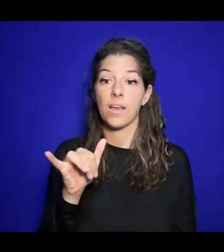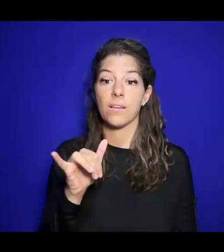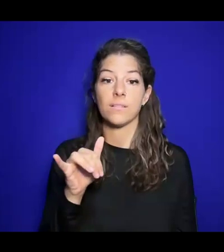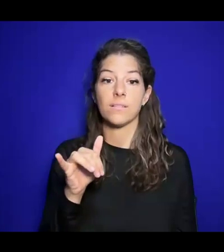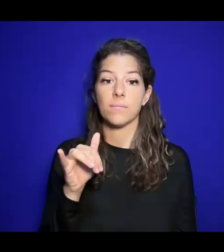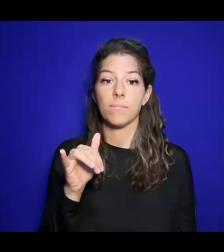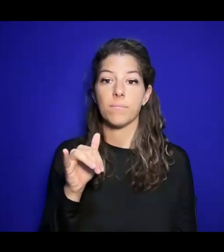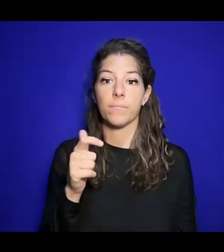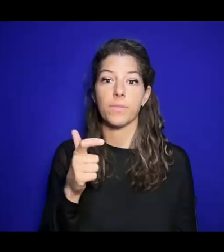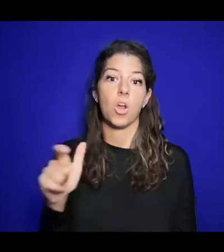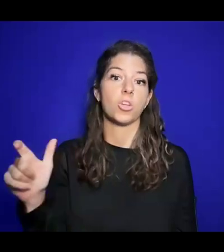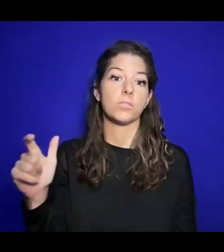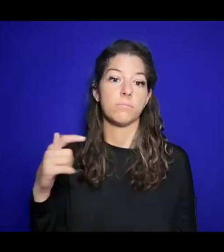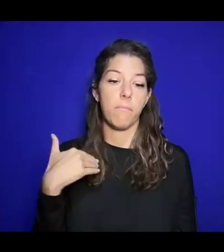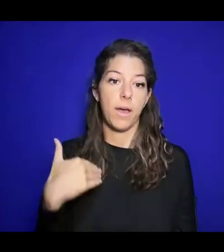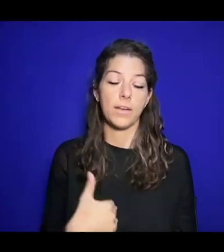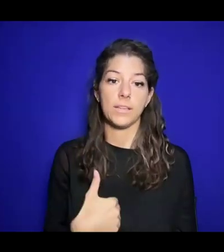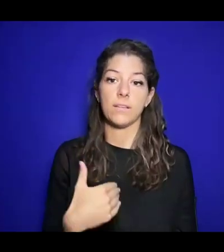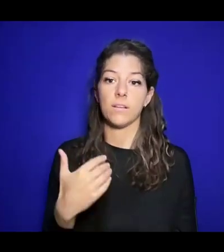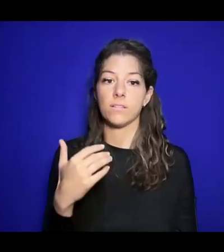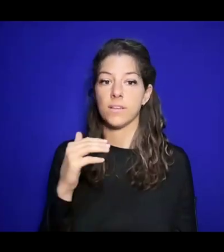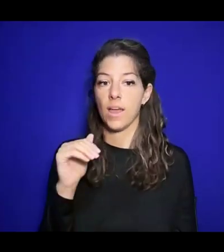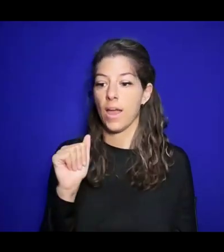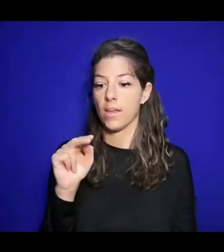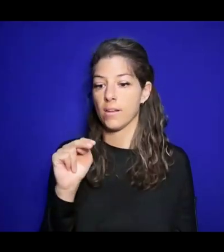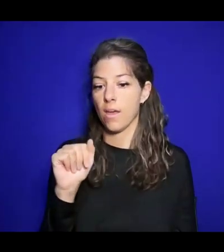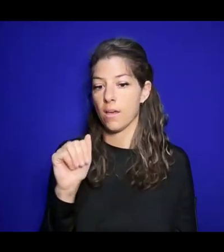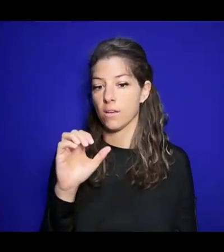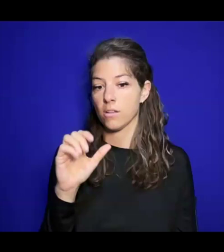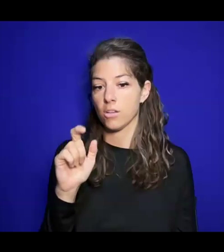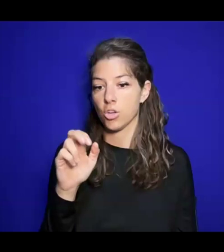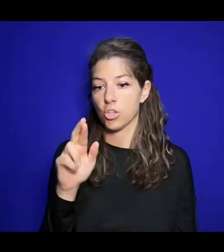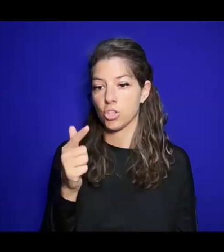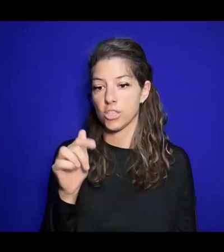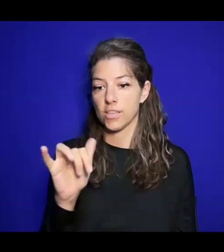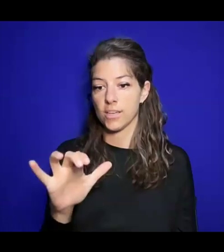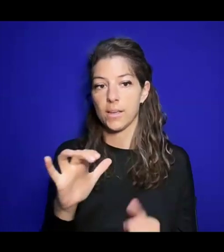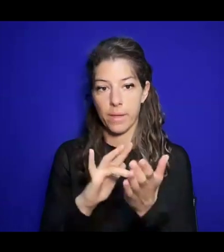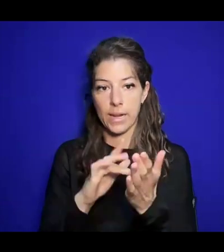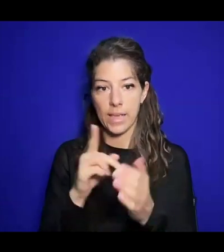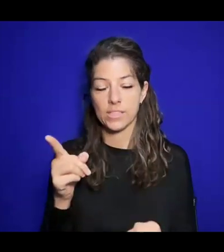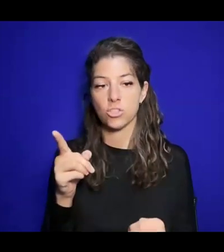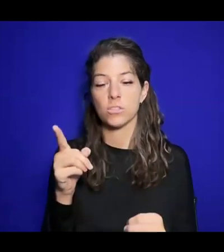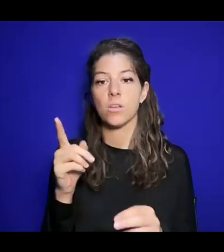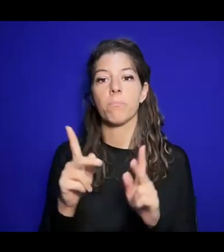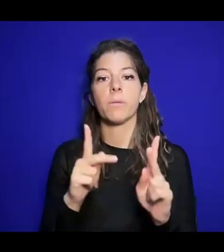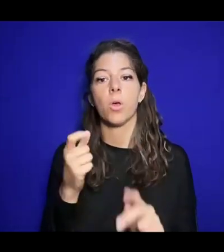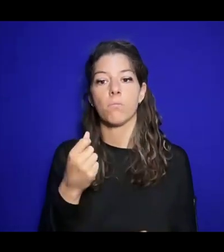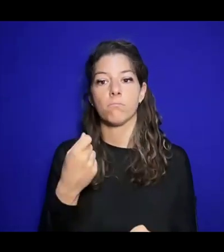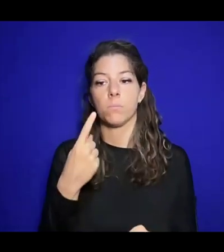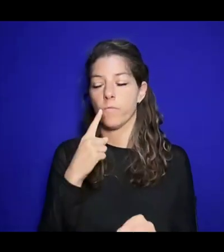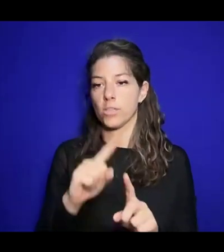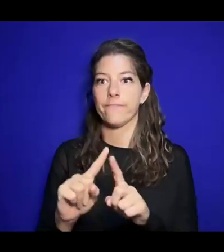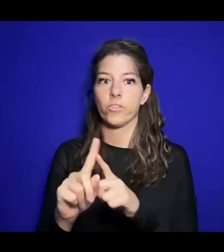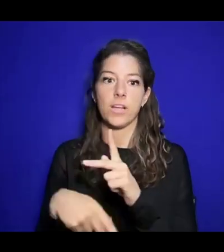a large part of the body, there are anticholinergic medications. Those are medications that people take for all